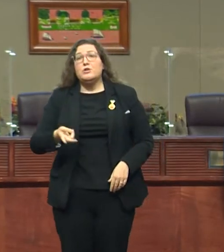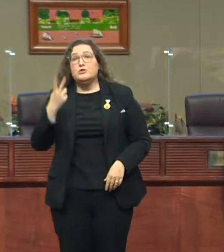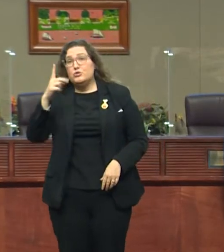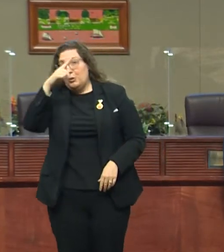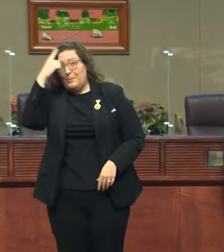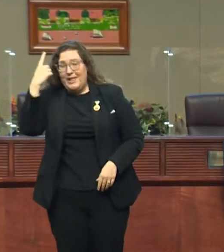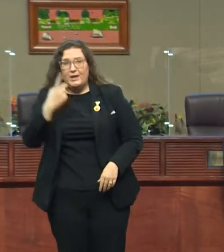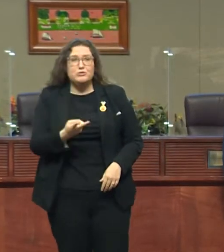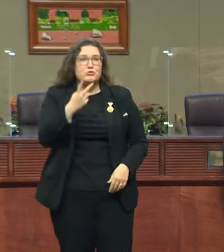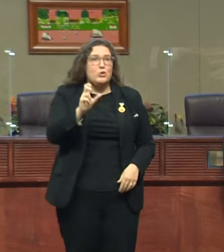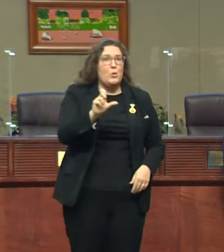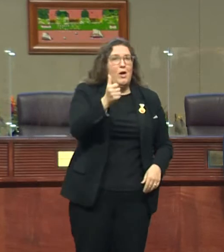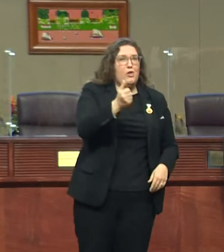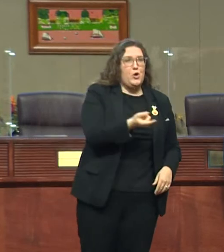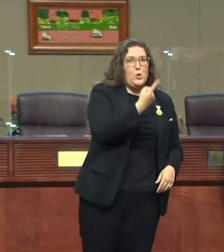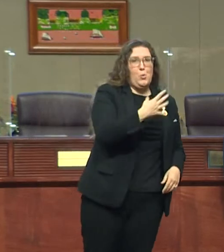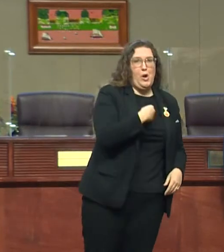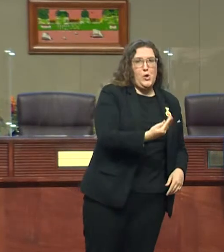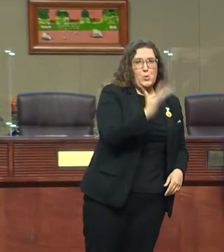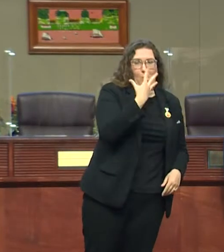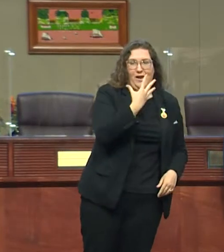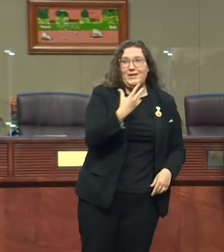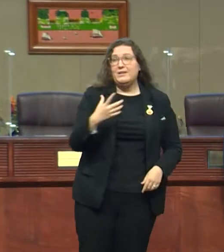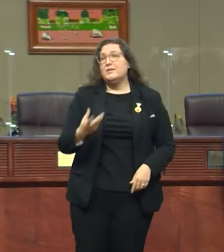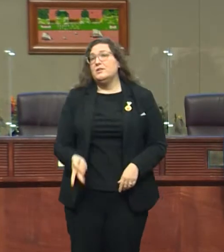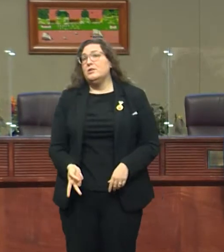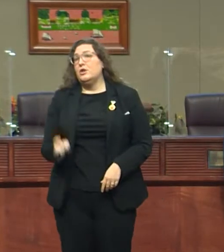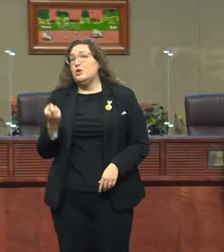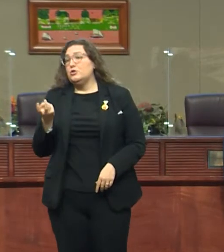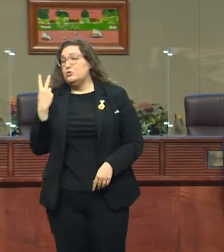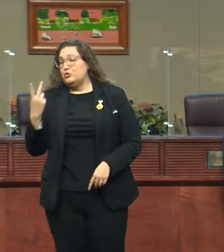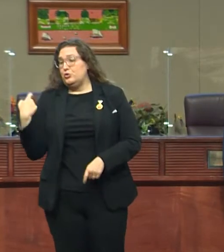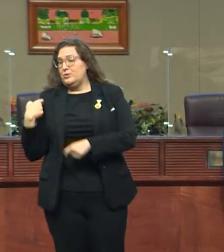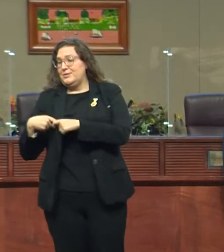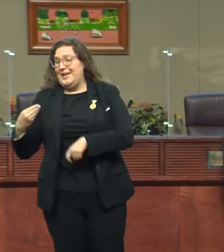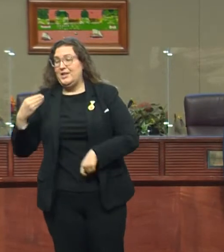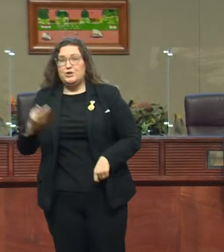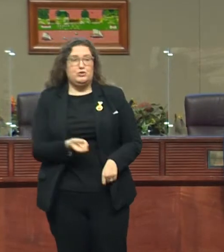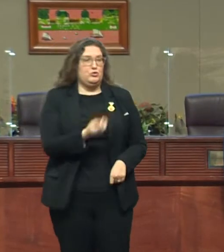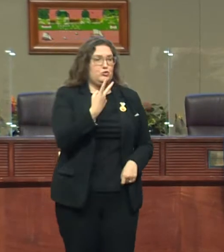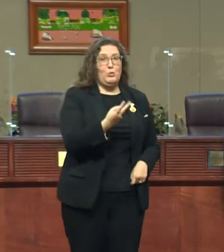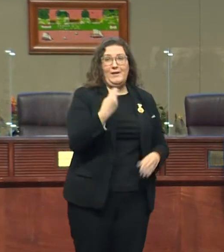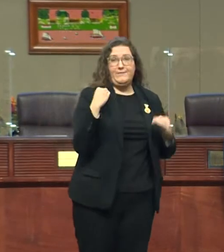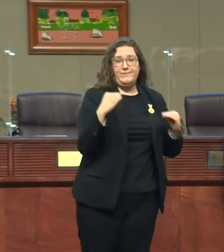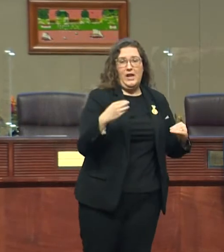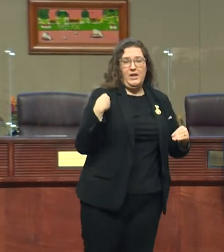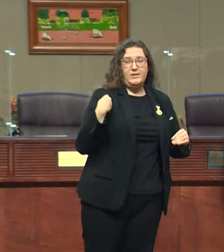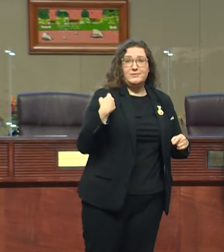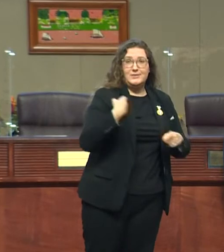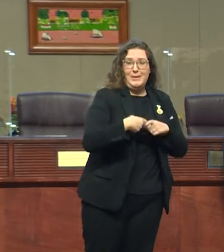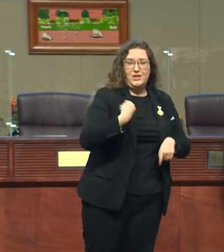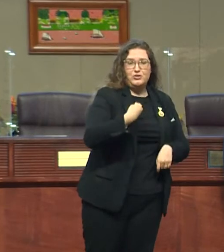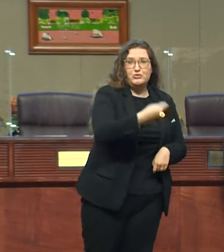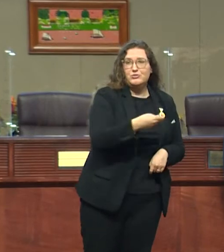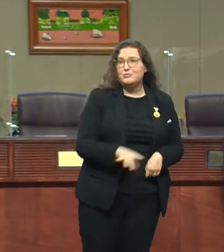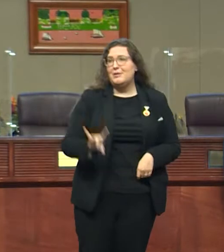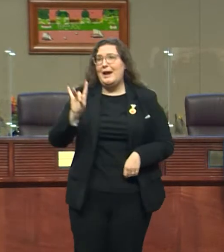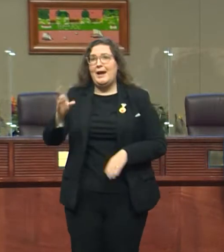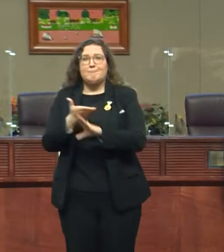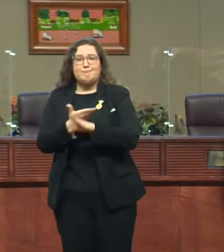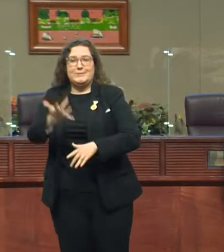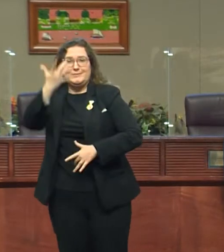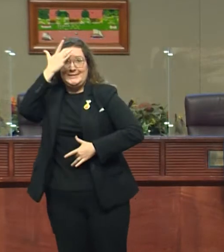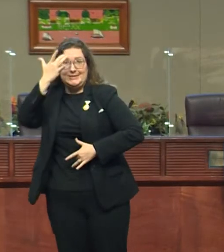white. Ethnicity, 2 Hispanic, 12 non-Hispanic, and 1 of unknown. 8 had pre-existing conditions,